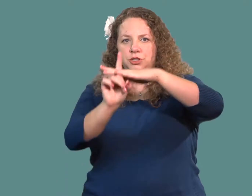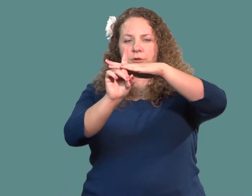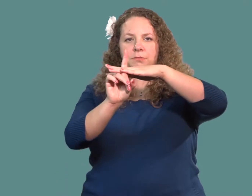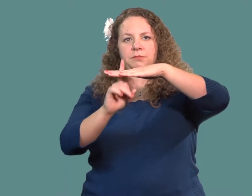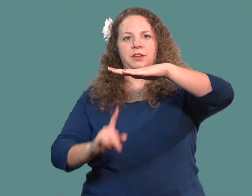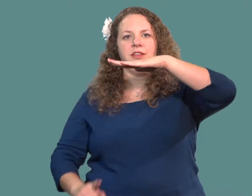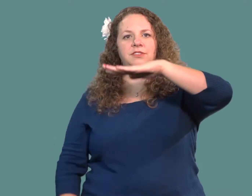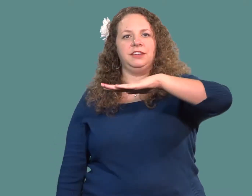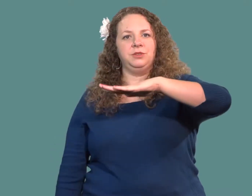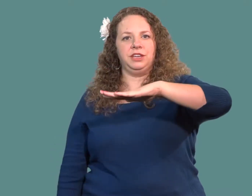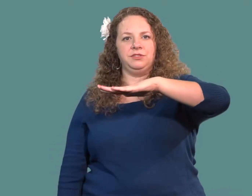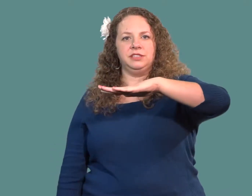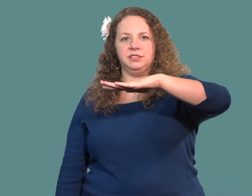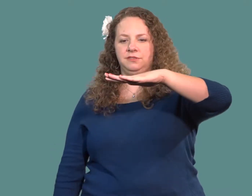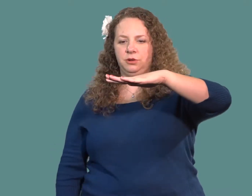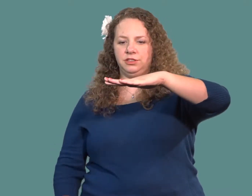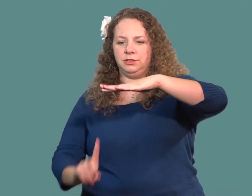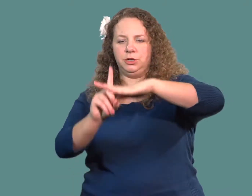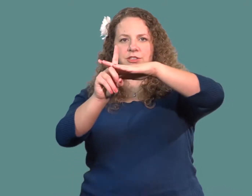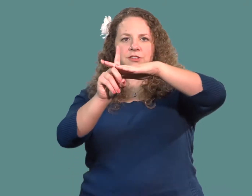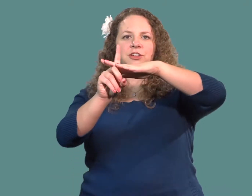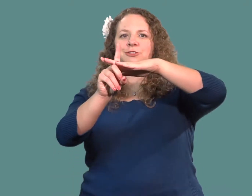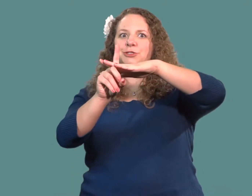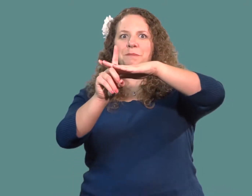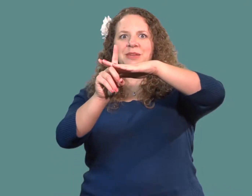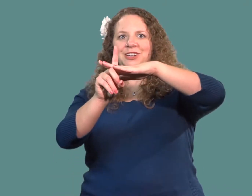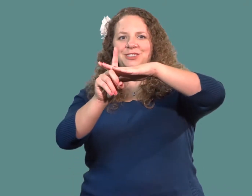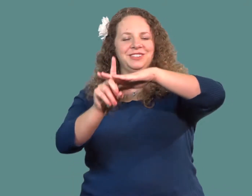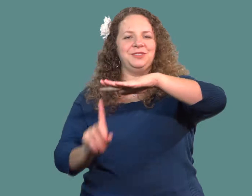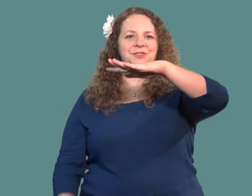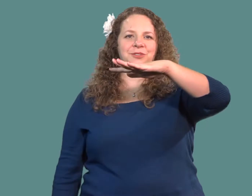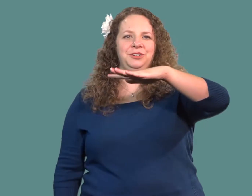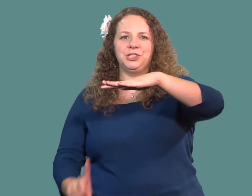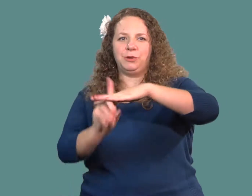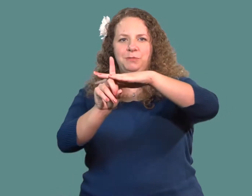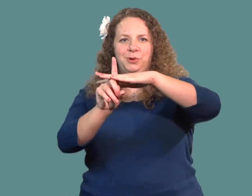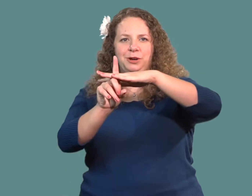Show up, kind of like if you think of this as the floor and then the person just appears through the floor. Show up or